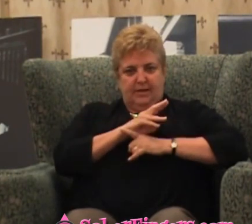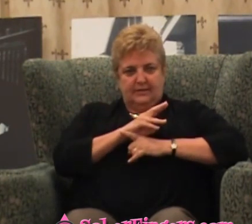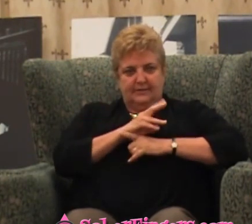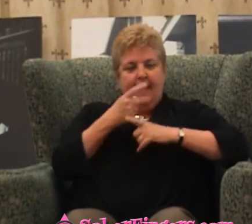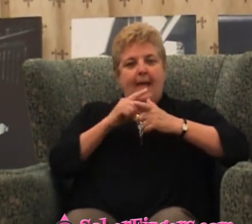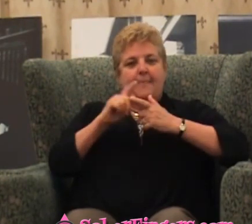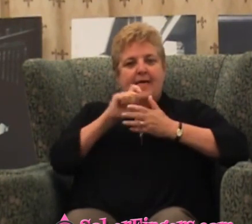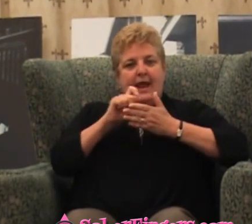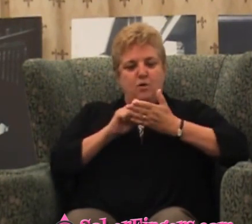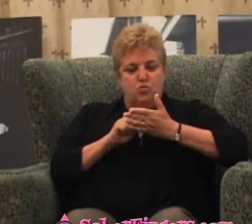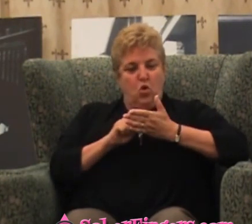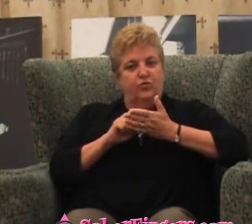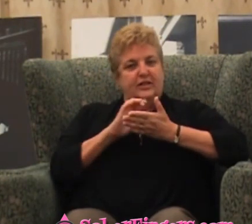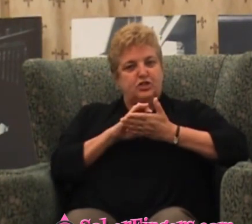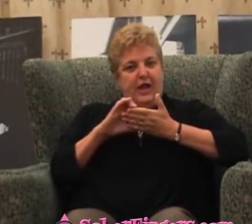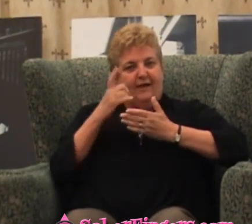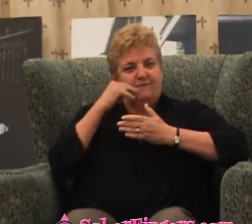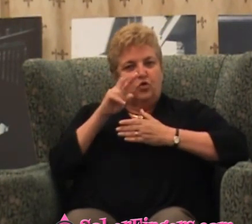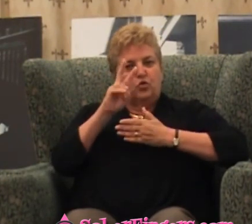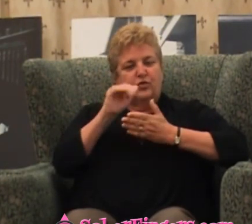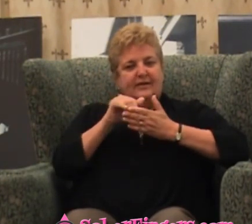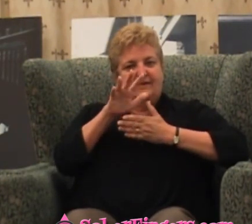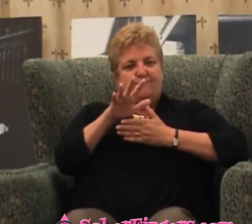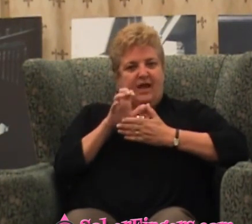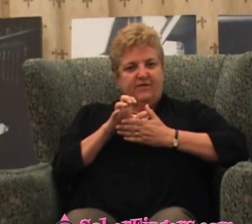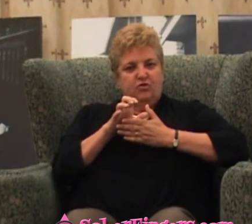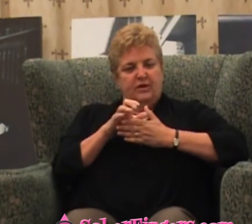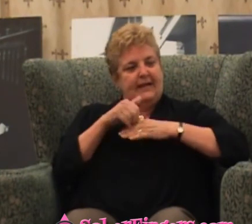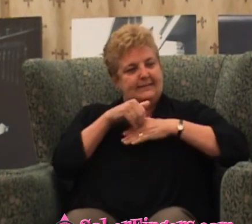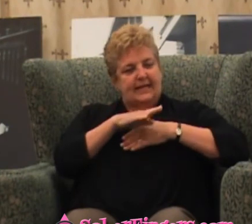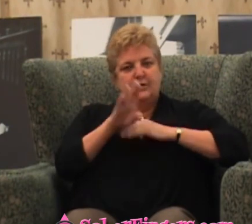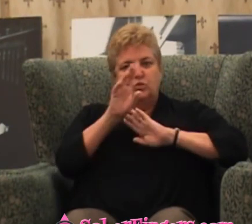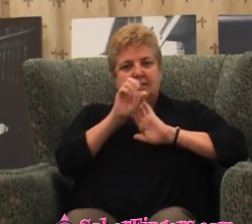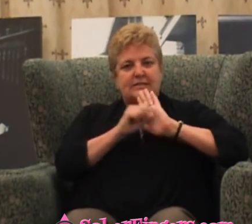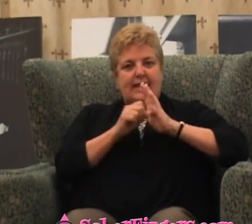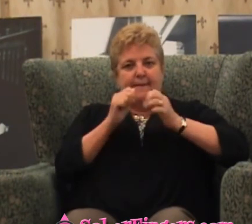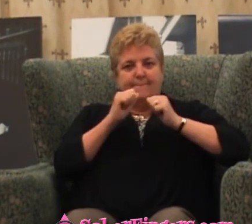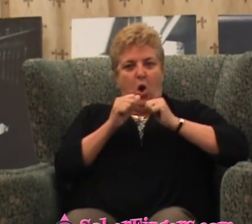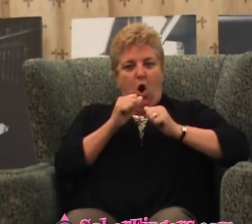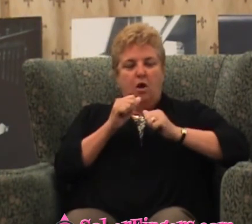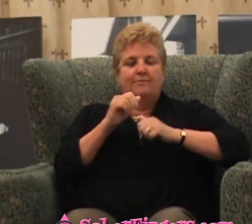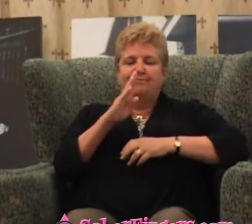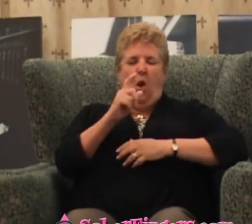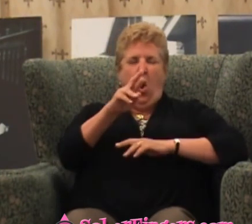for $2,500 to the State Bar of California, and they gave me my bar card back.